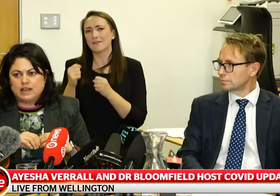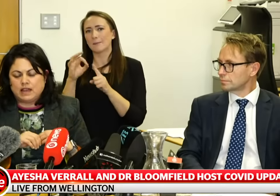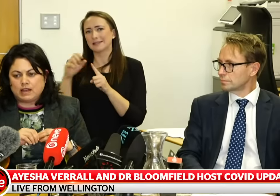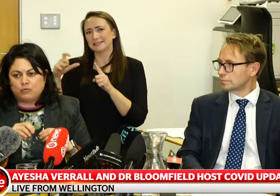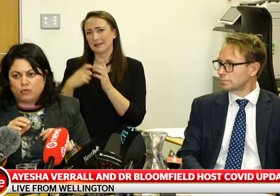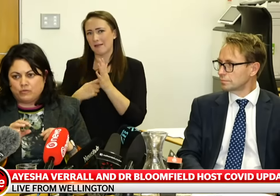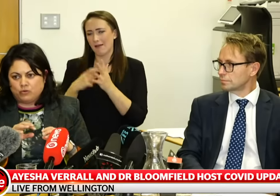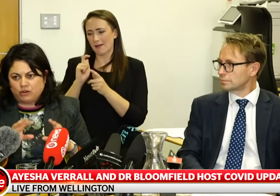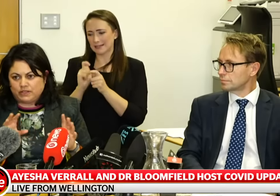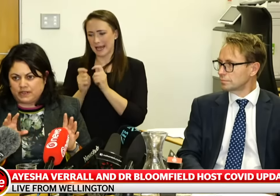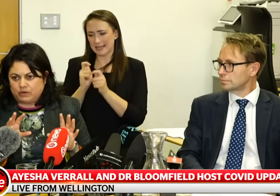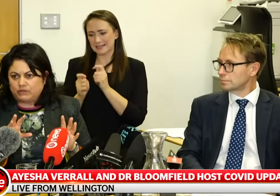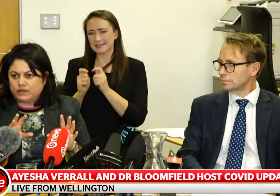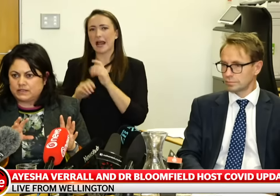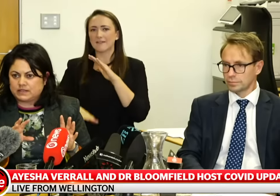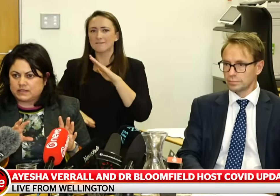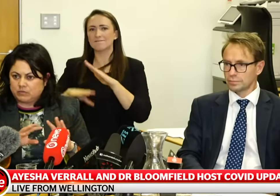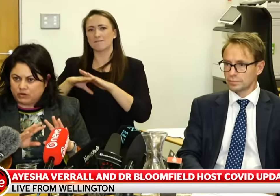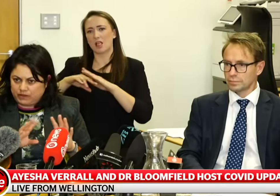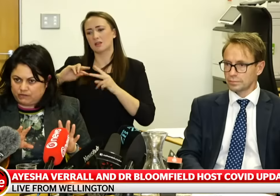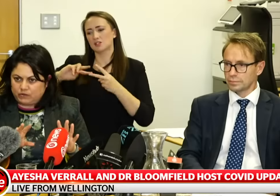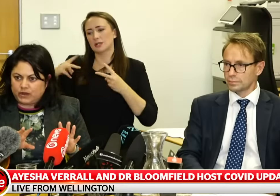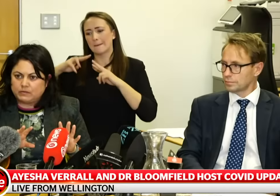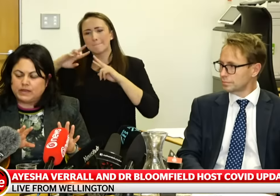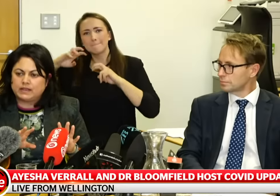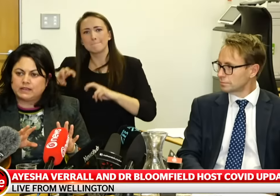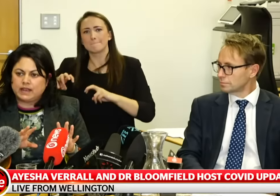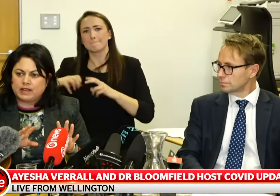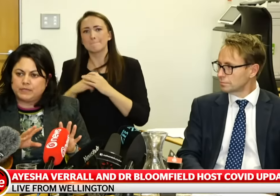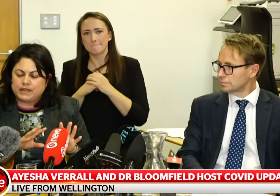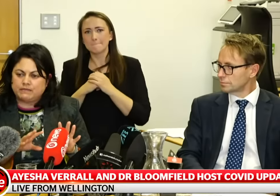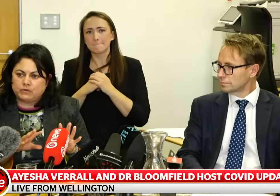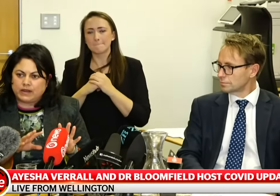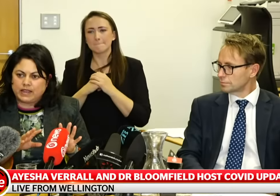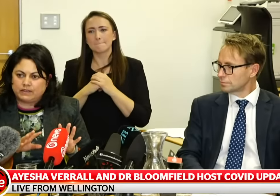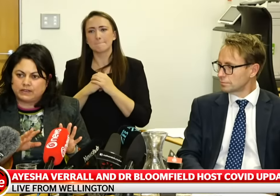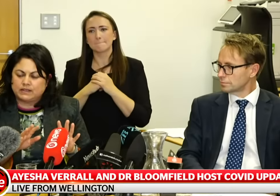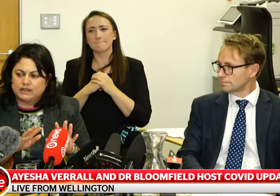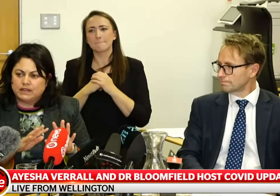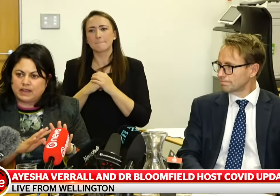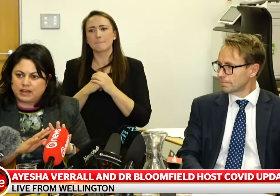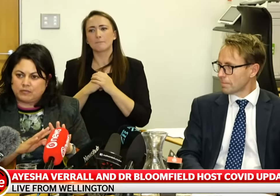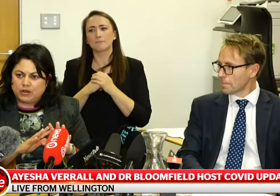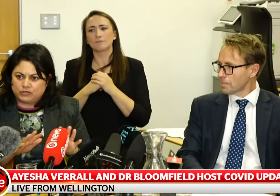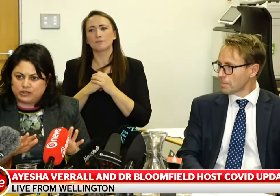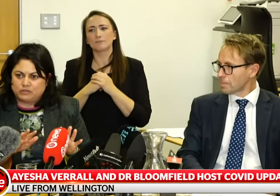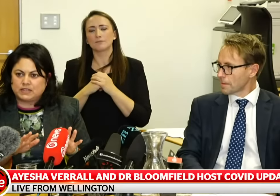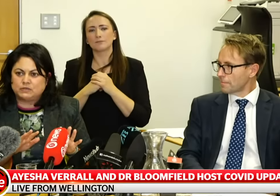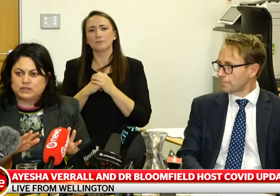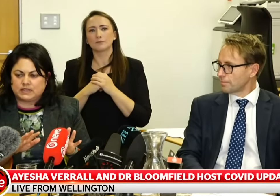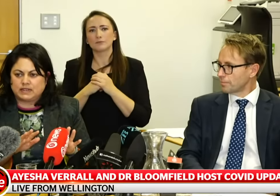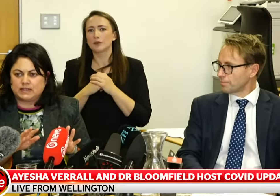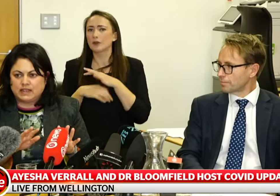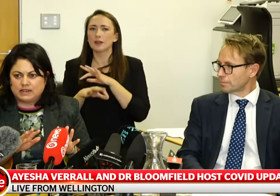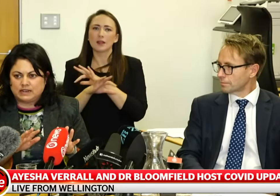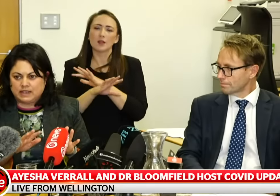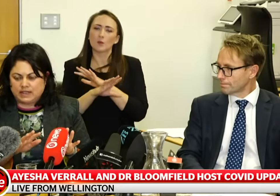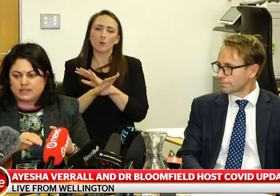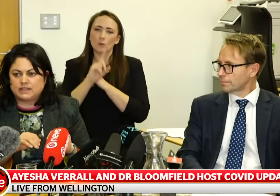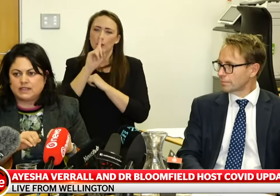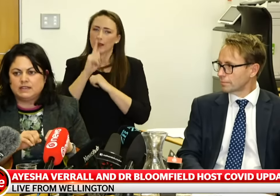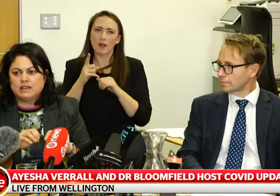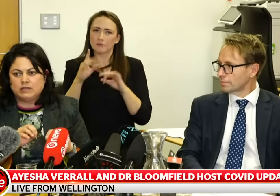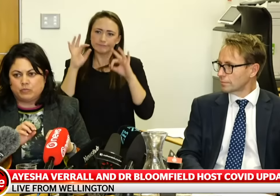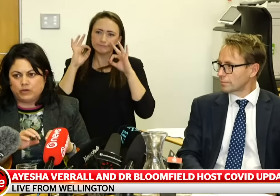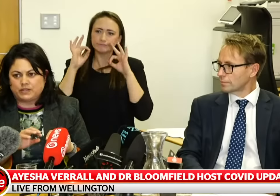sequencing. We will not get a perfect system of everyone having whole genome sequencing in